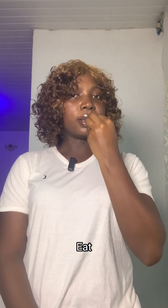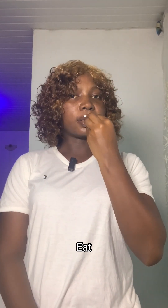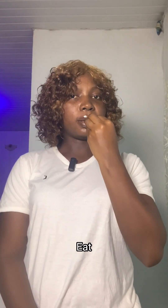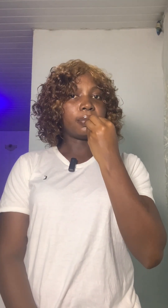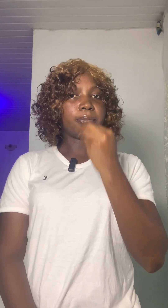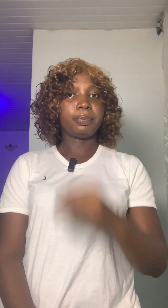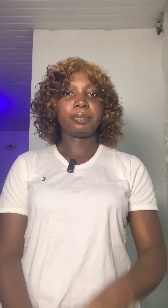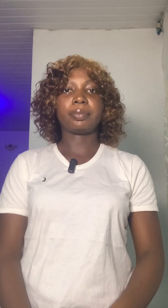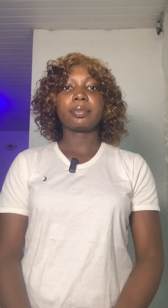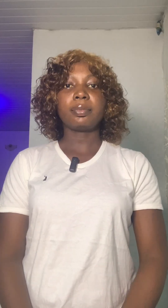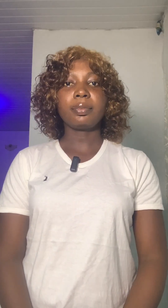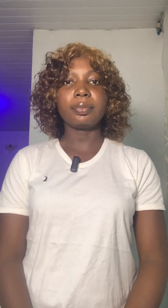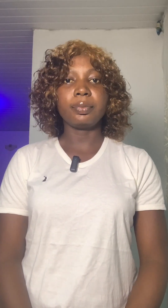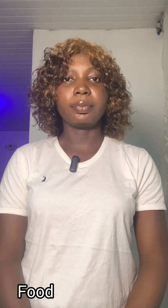Eat.